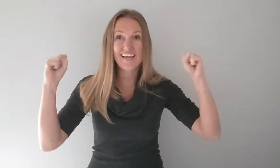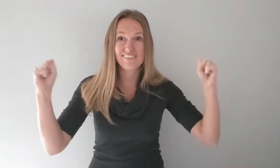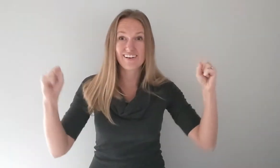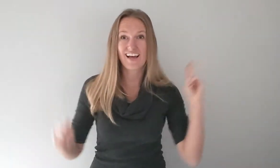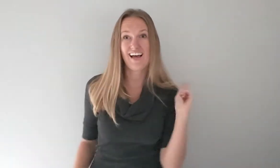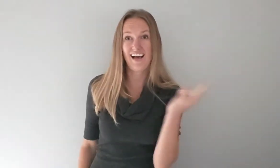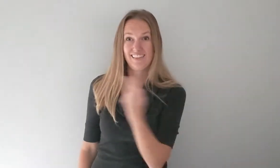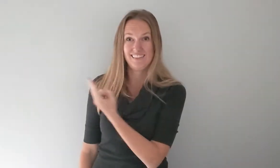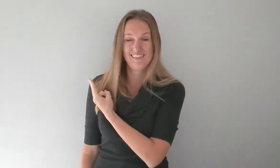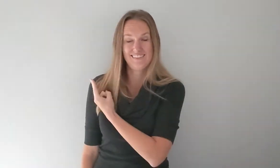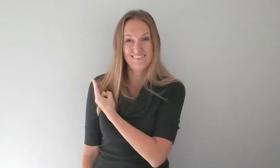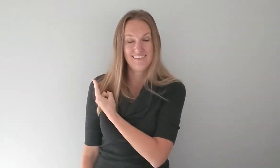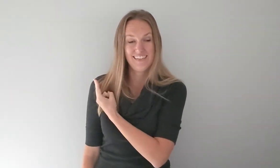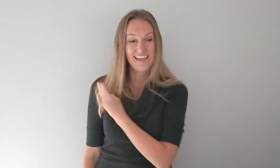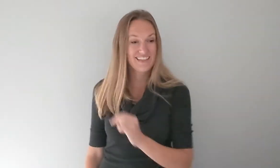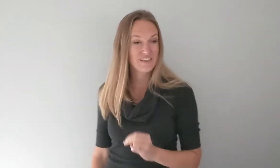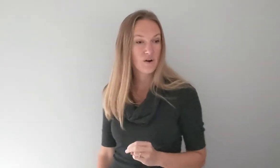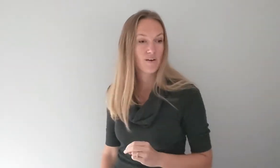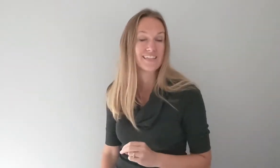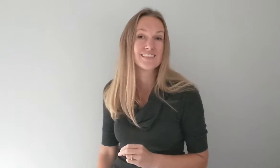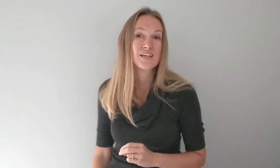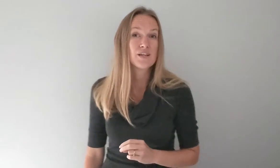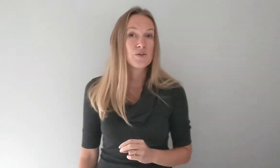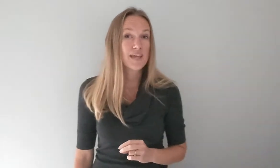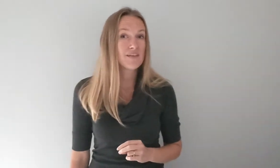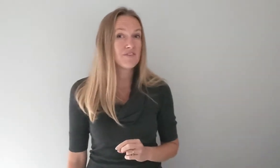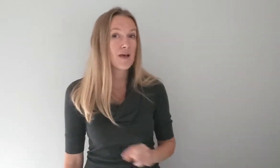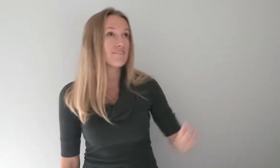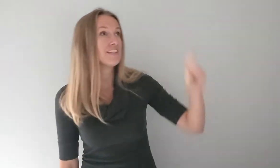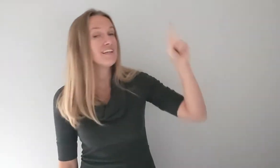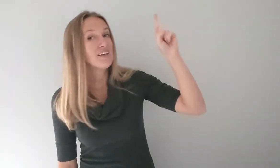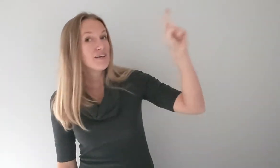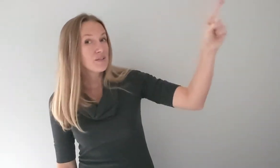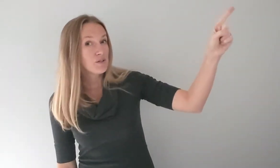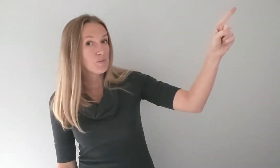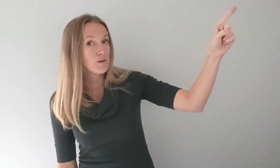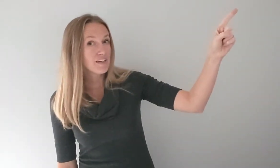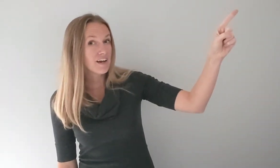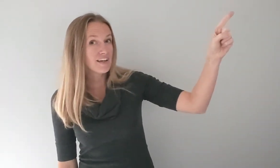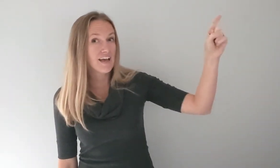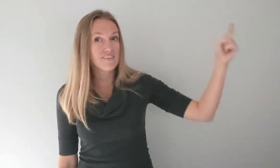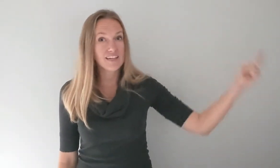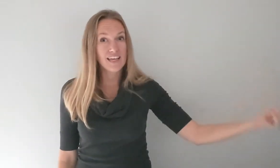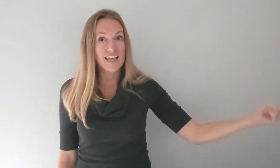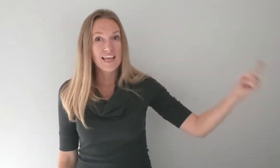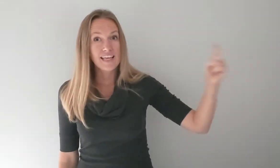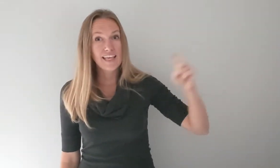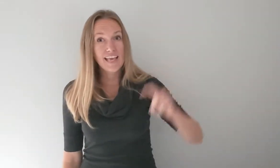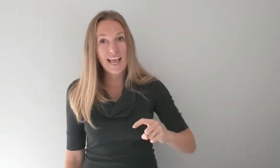save us. Okay, and then the chorus. You came from heaven. You, pointing to God in heaven,